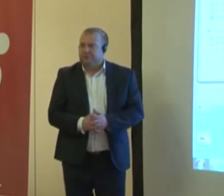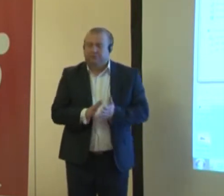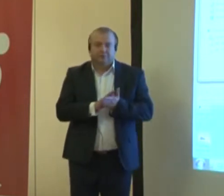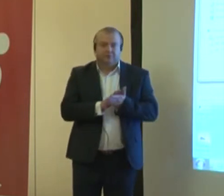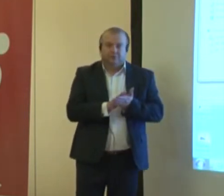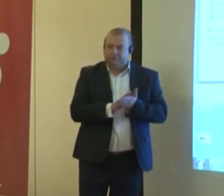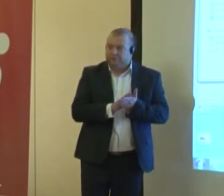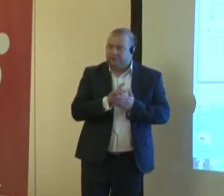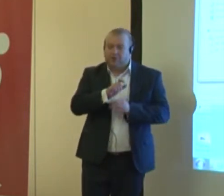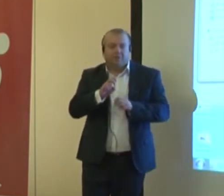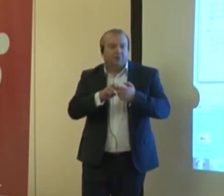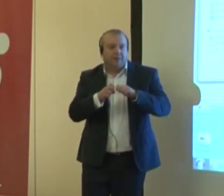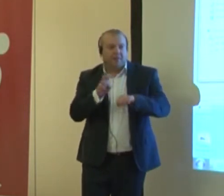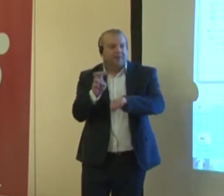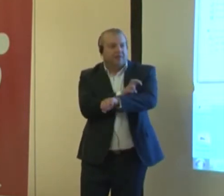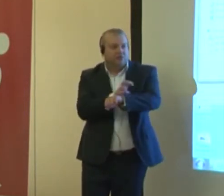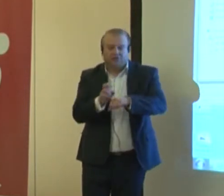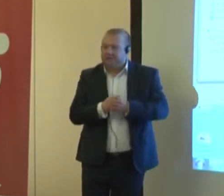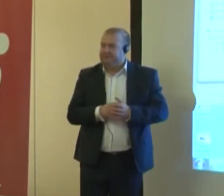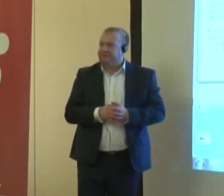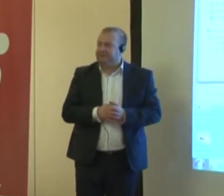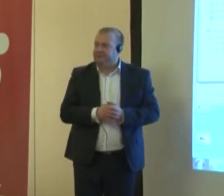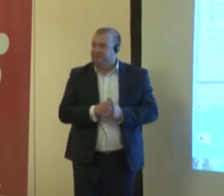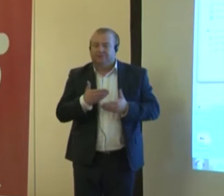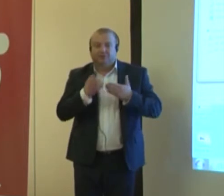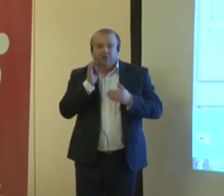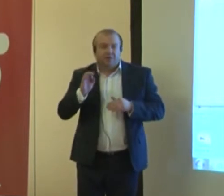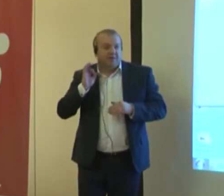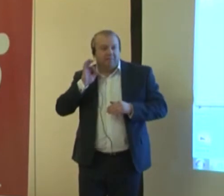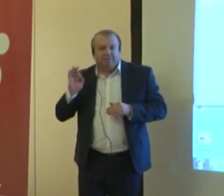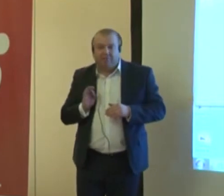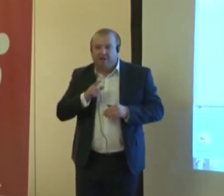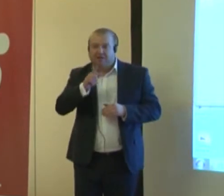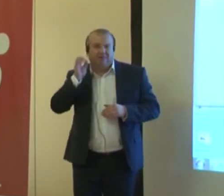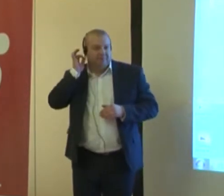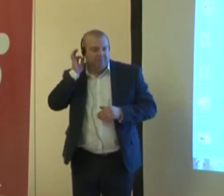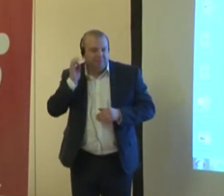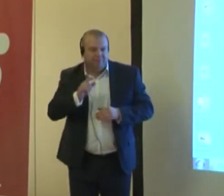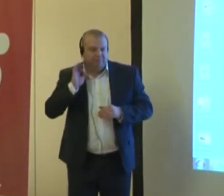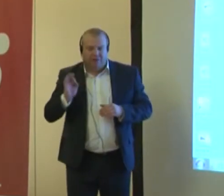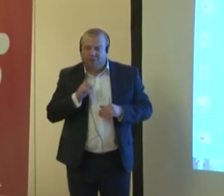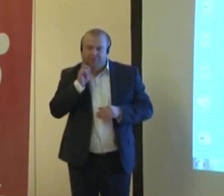Przepraszam za te kłopoty techniczne. Good morning, ladies and gentlemen, dear Mr. Minister.